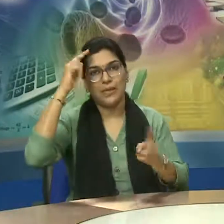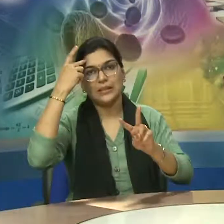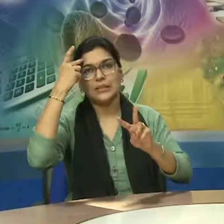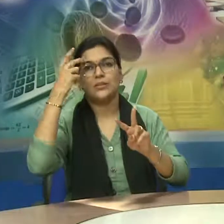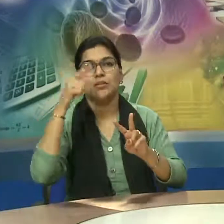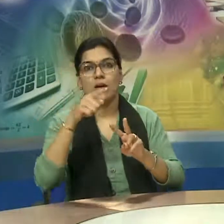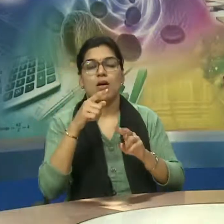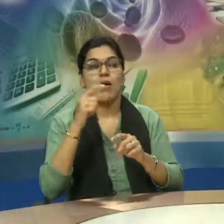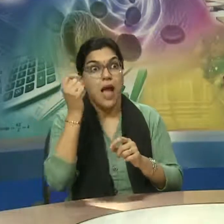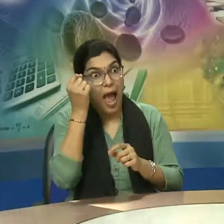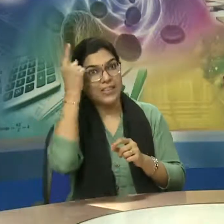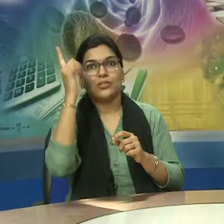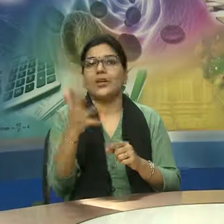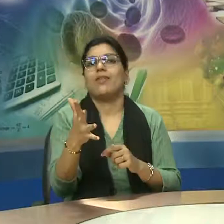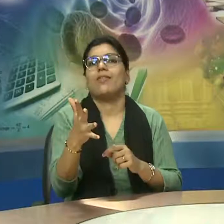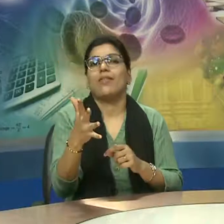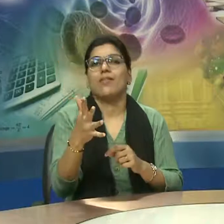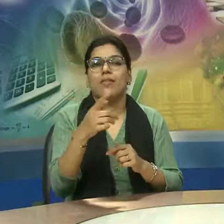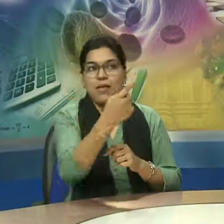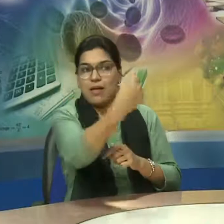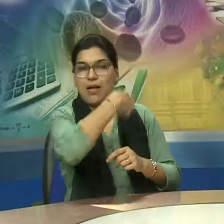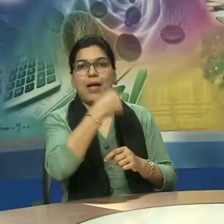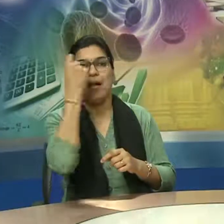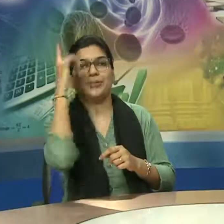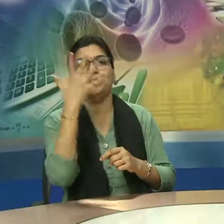used in this sentence.